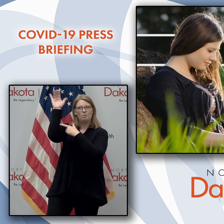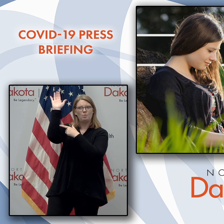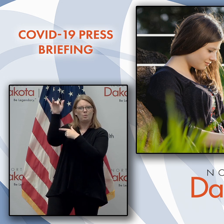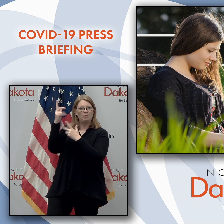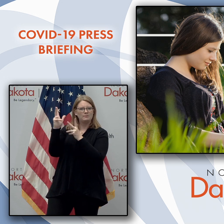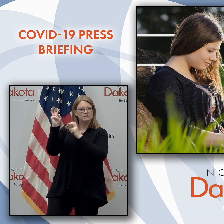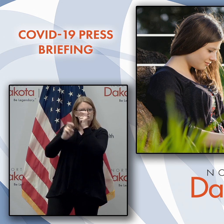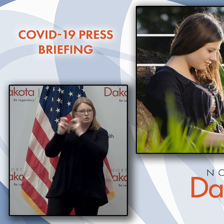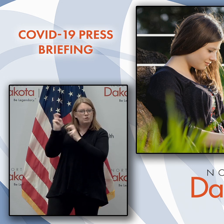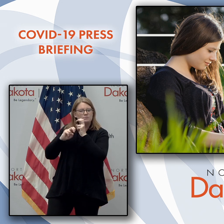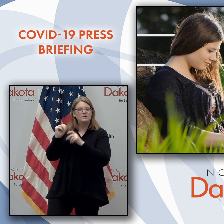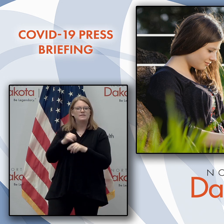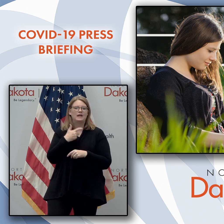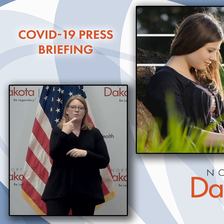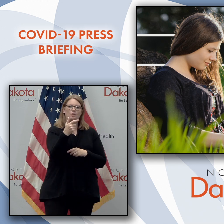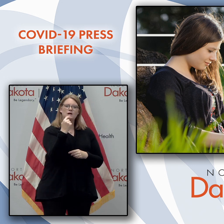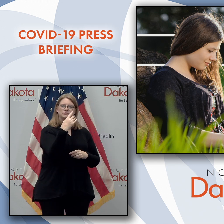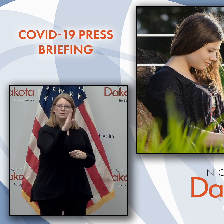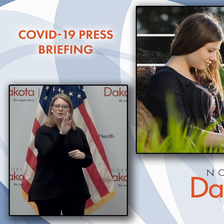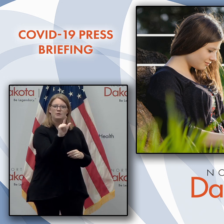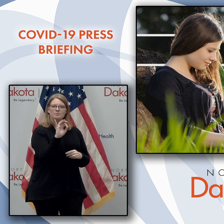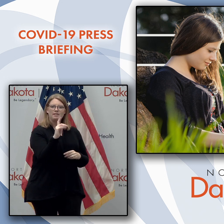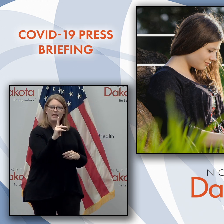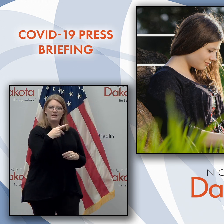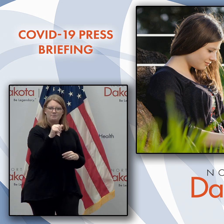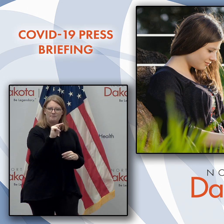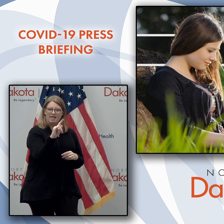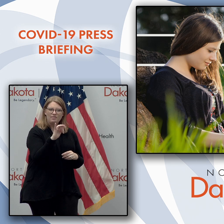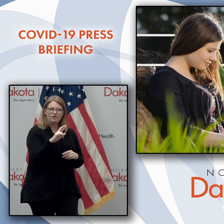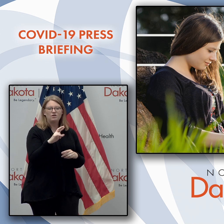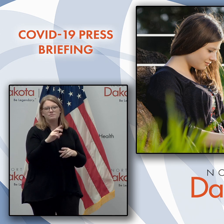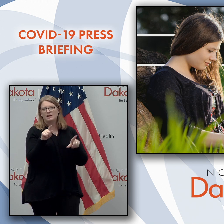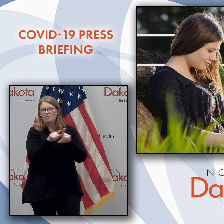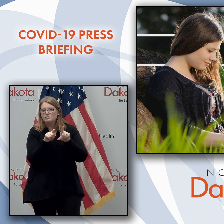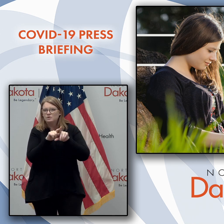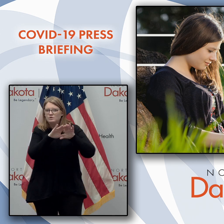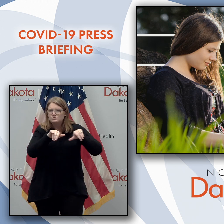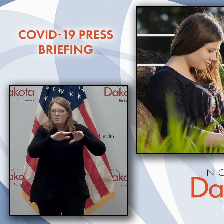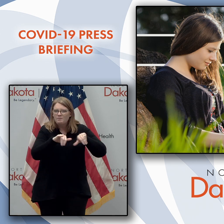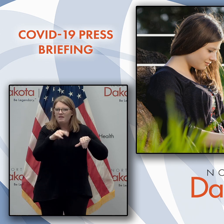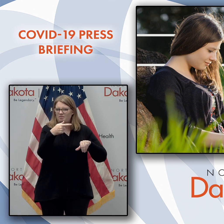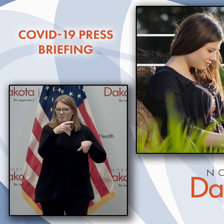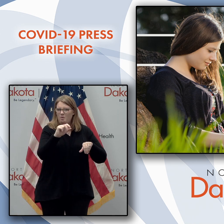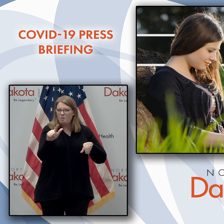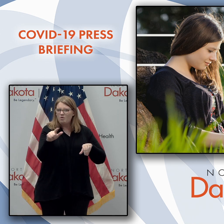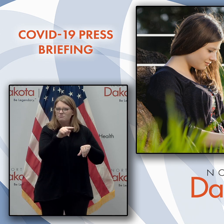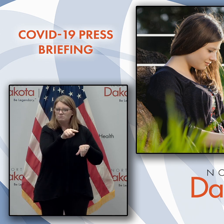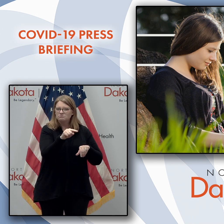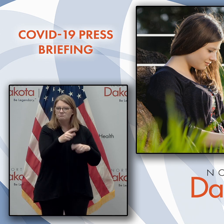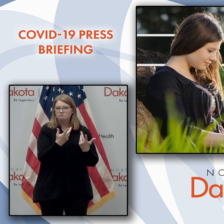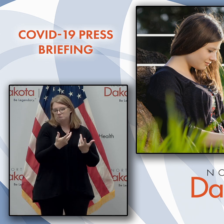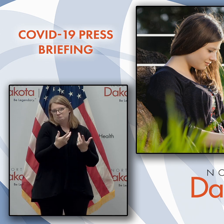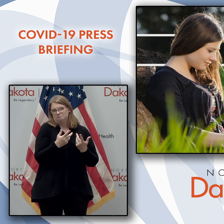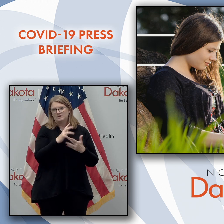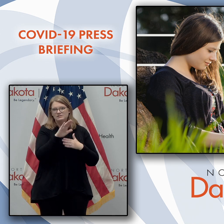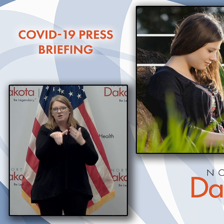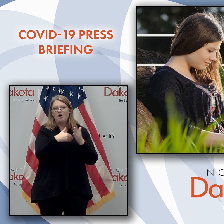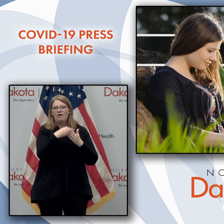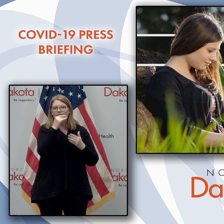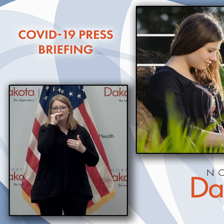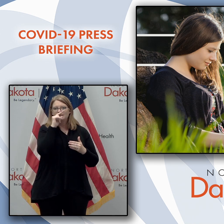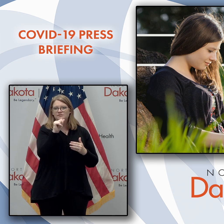can view a special screening of Black Panther, go for an open swim at the Mayville State pool. That would be where all the kids from Arthur learn to